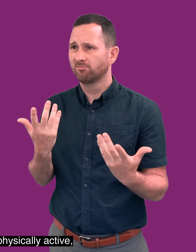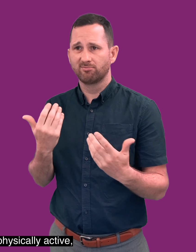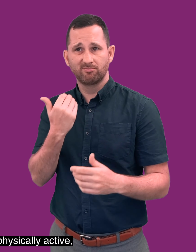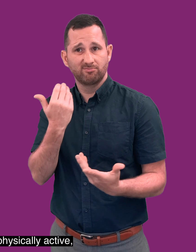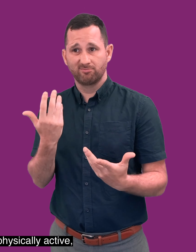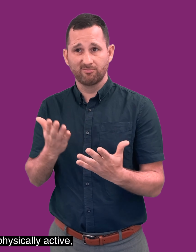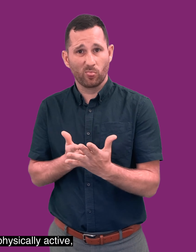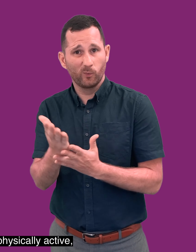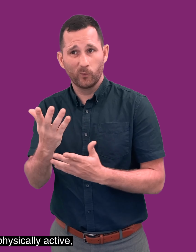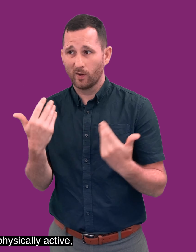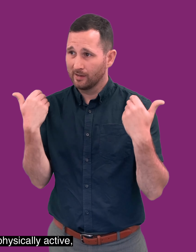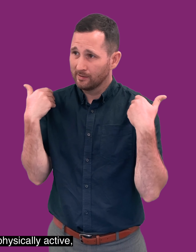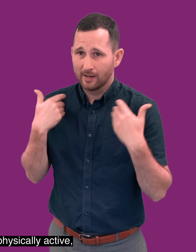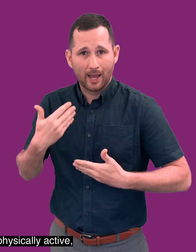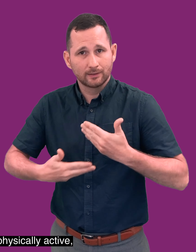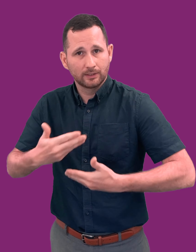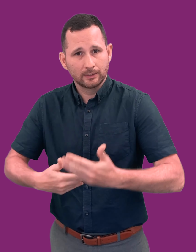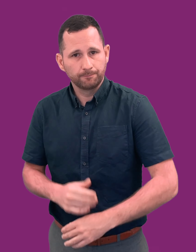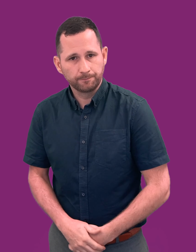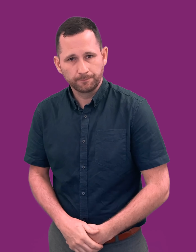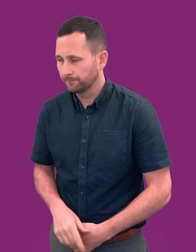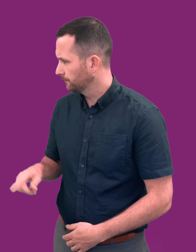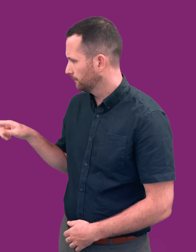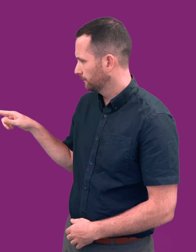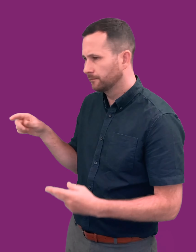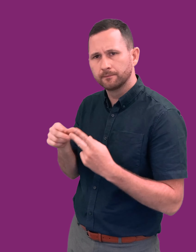and time to be physically active.